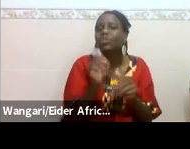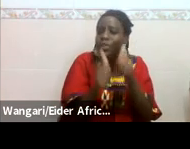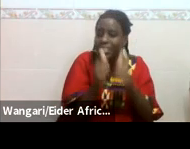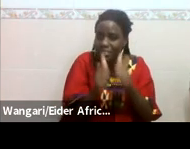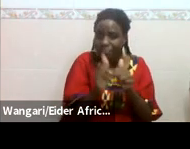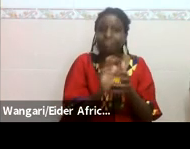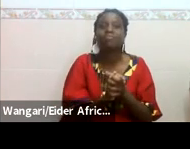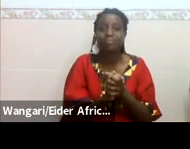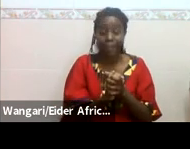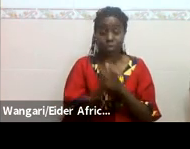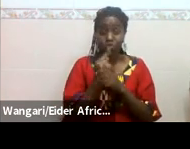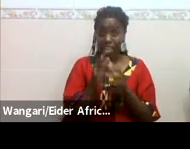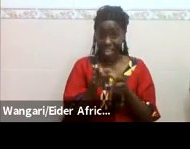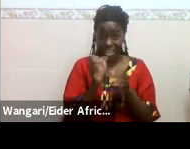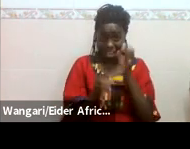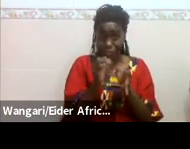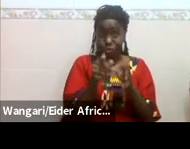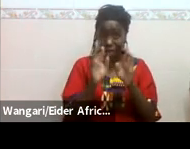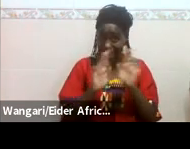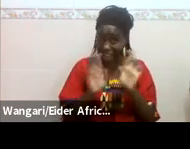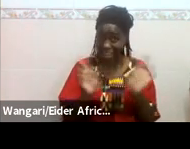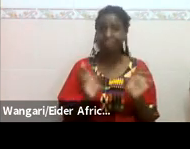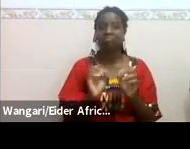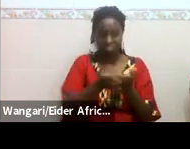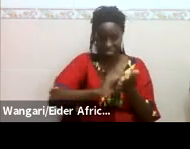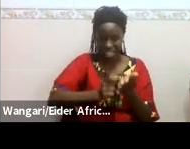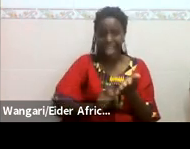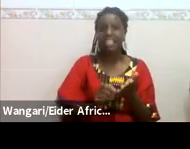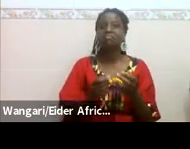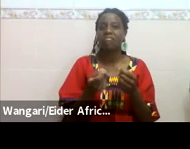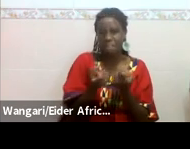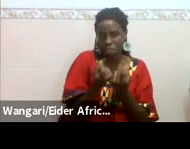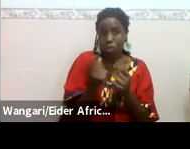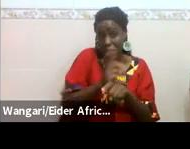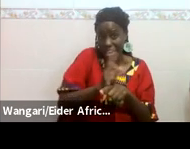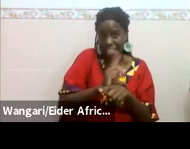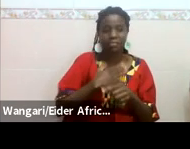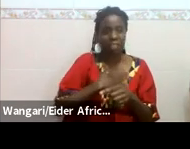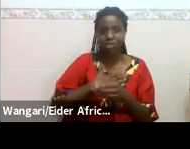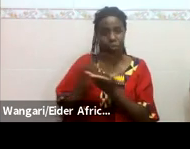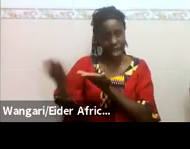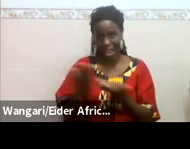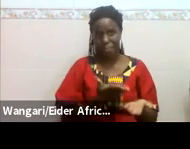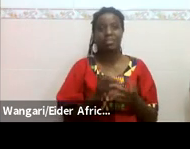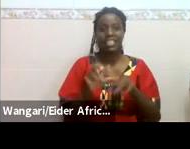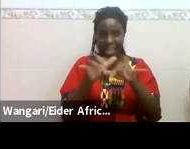So if you want to spend a few minutes to answer this question, we can